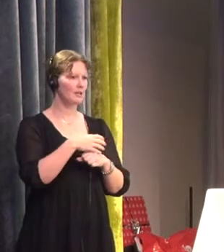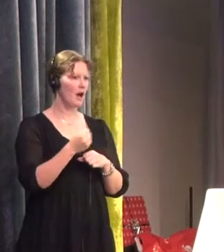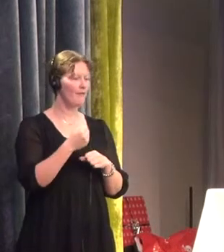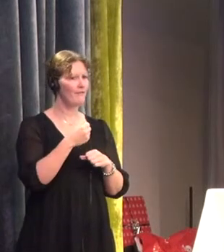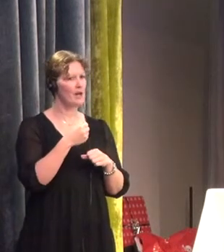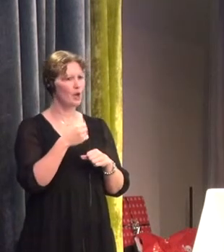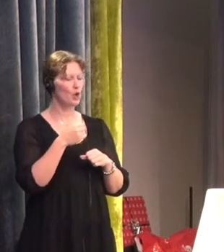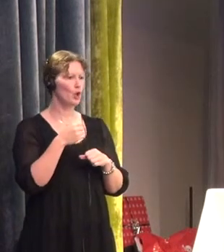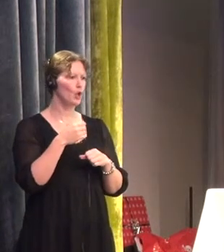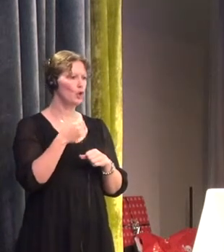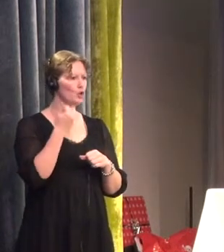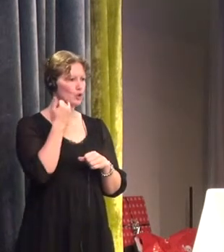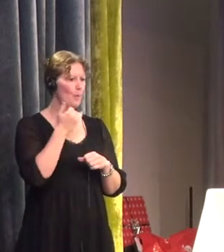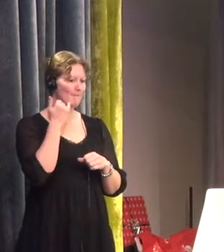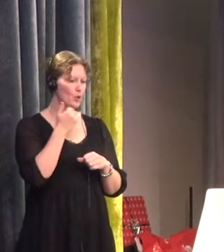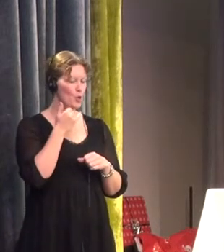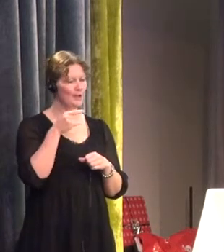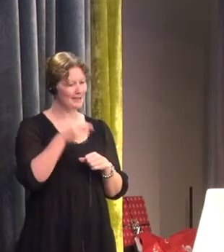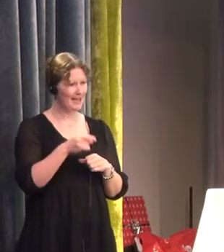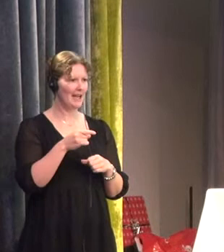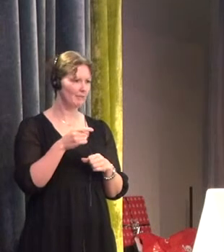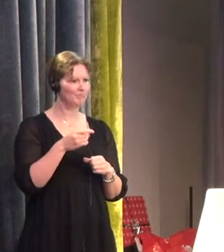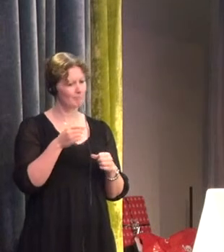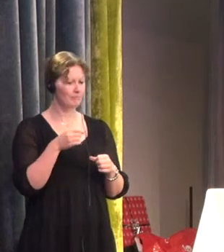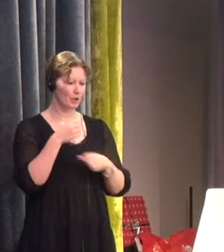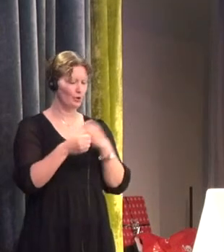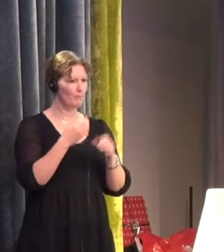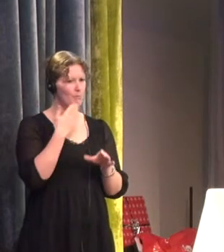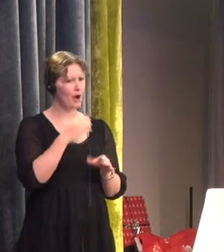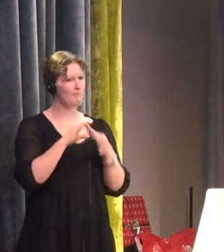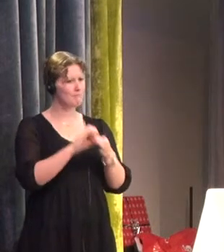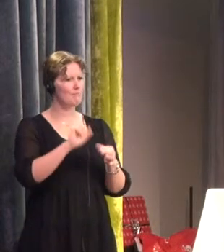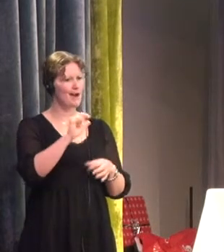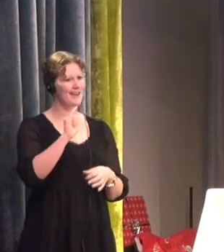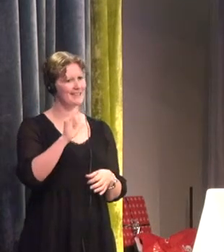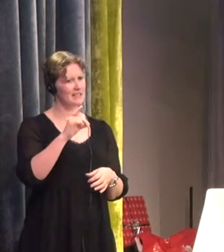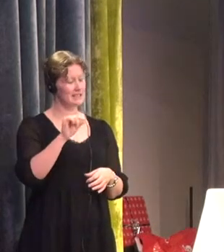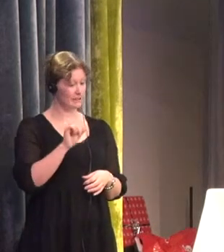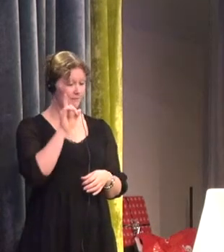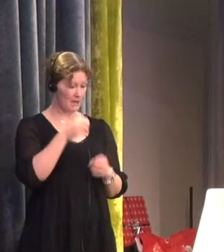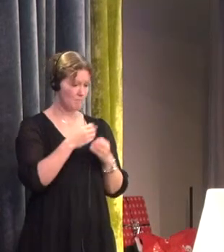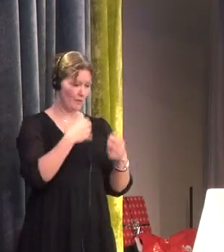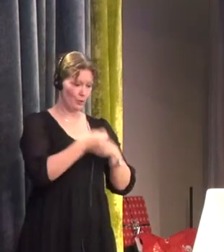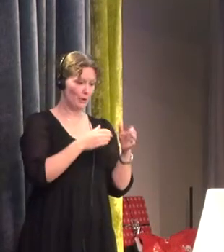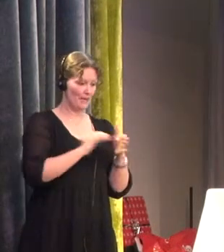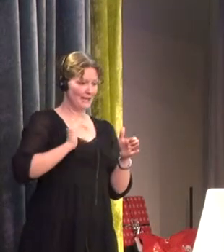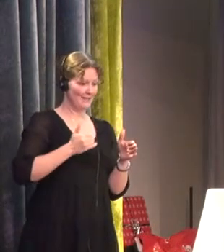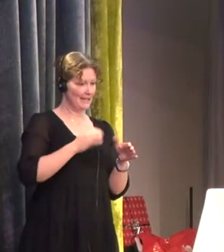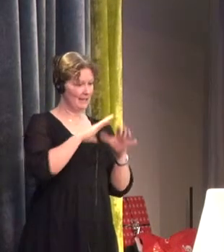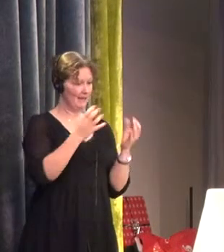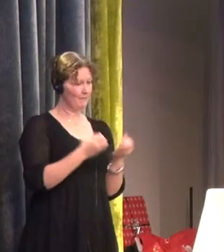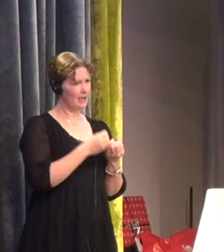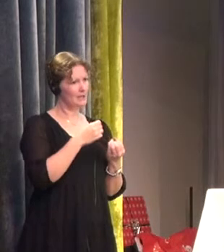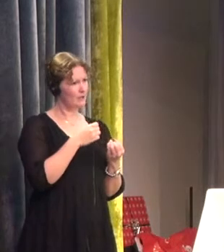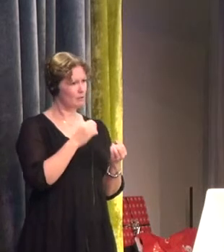with women and girls with disabilities who have been subjected to this abuse in Tanzania. She passed away a few years ago. But